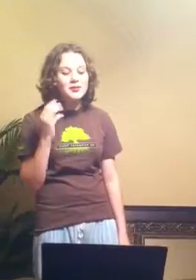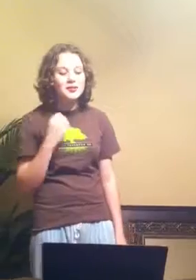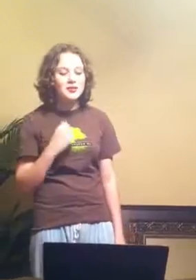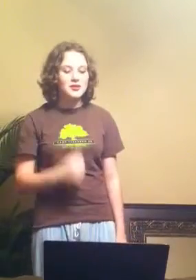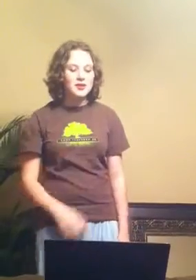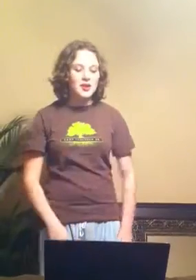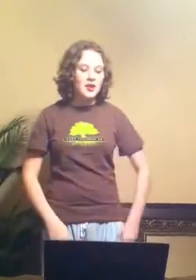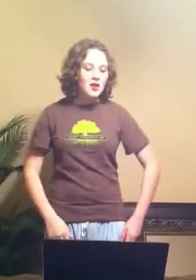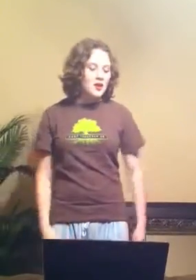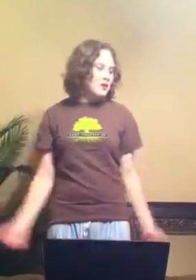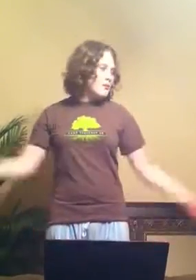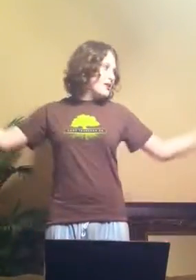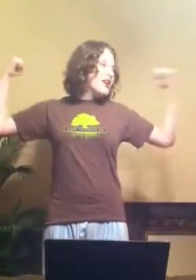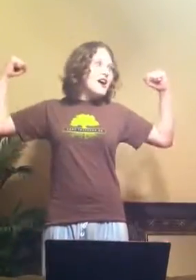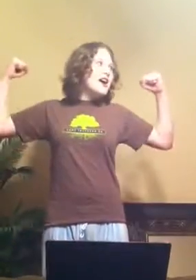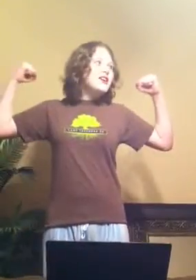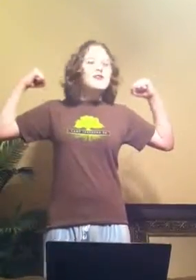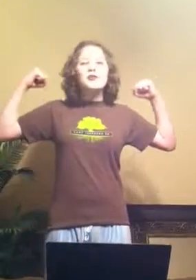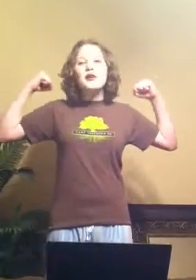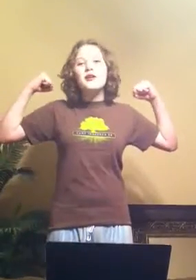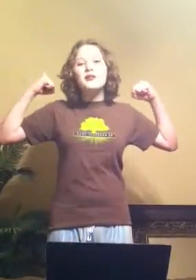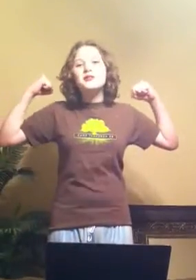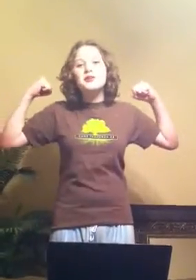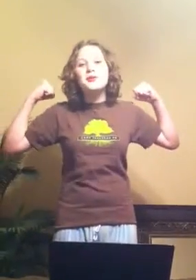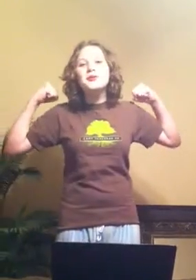found, that I have grown too